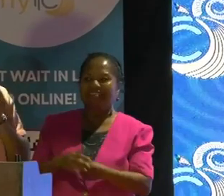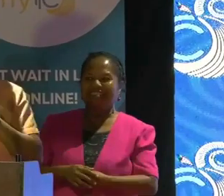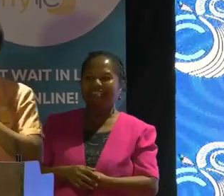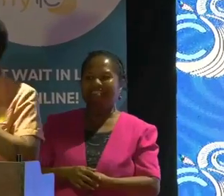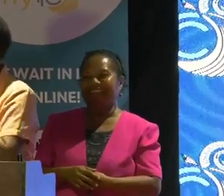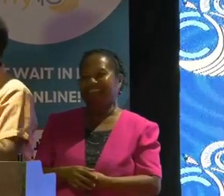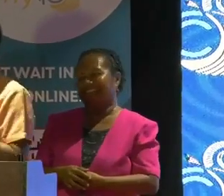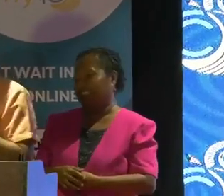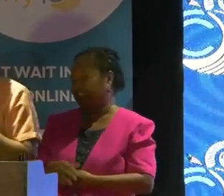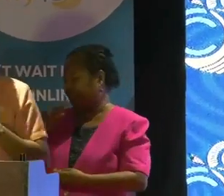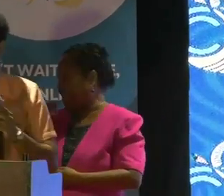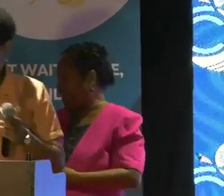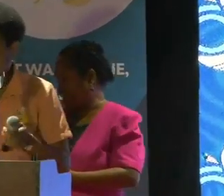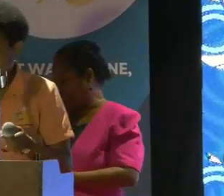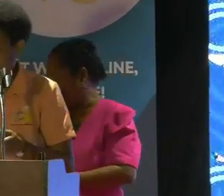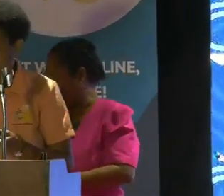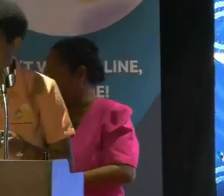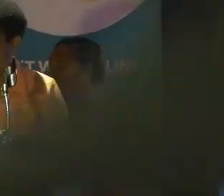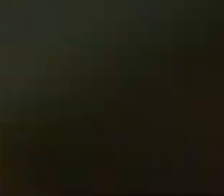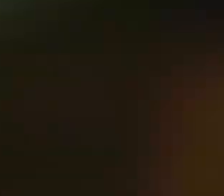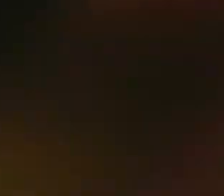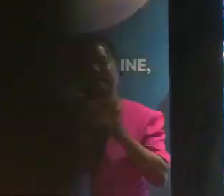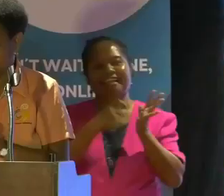Thank you. Thank you very much.